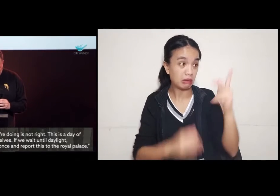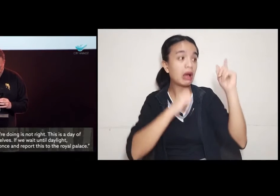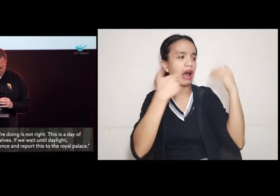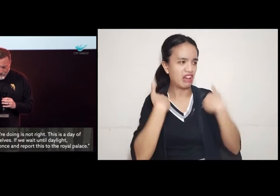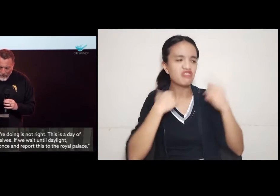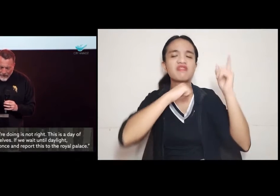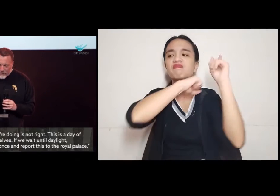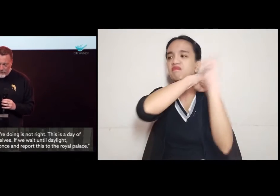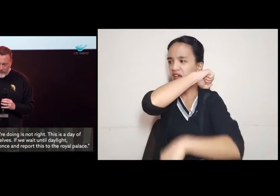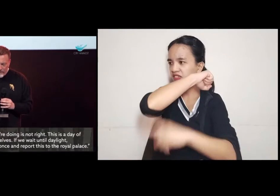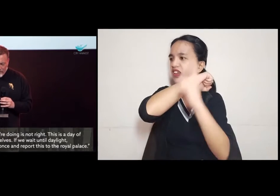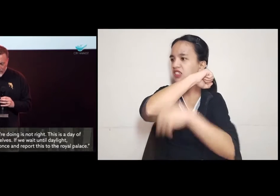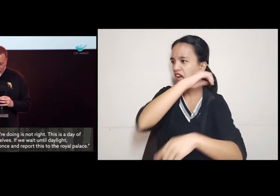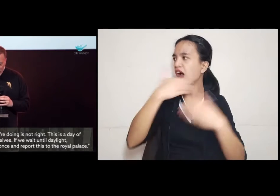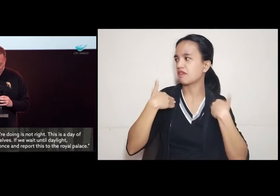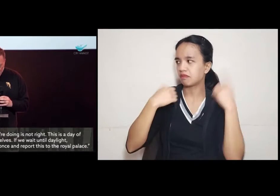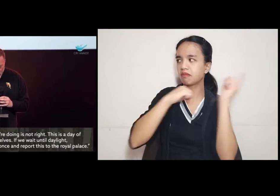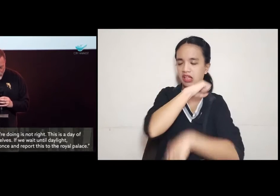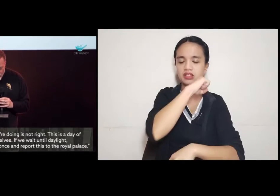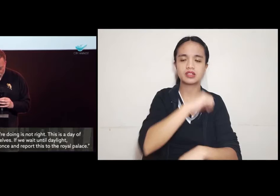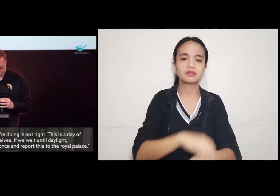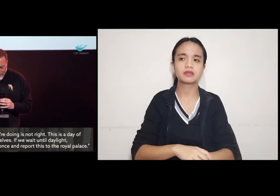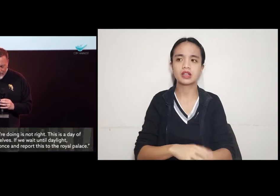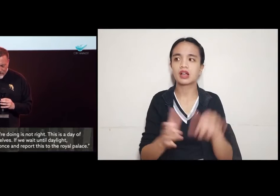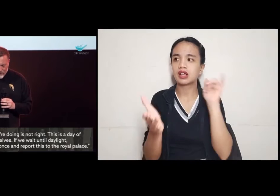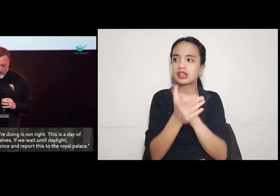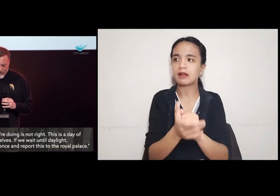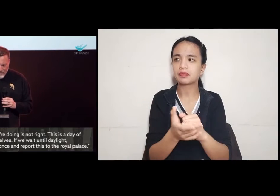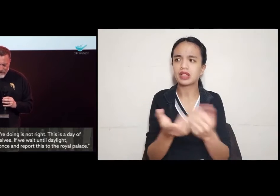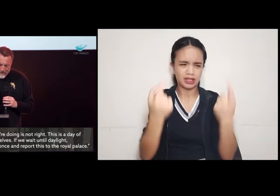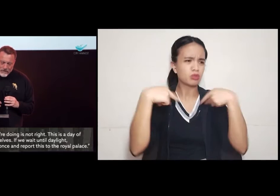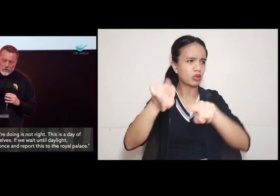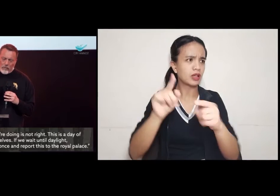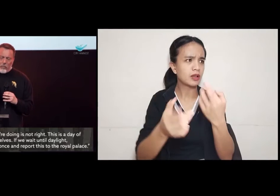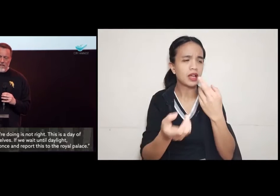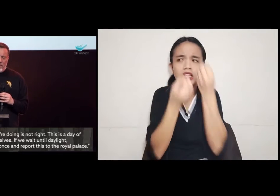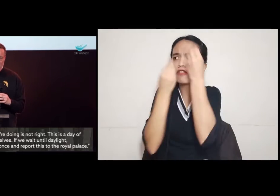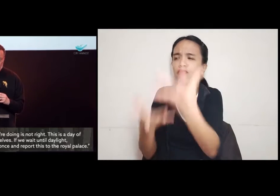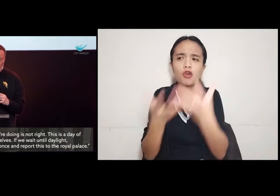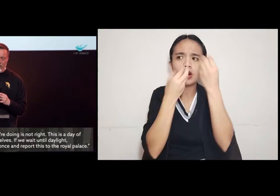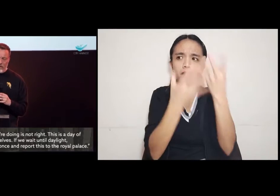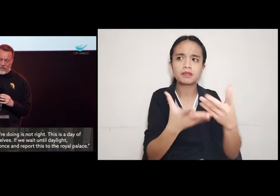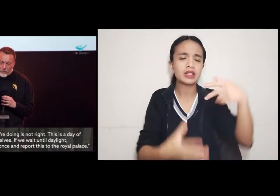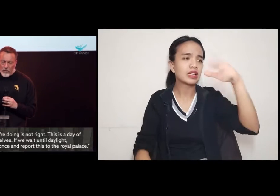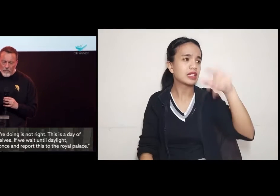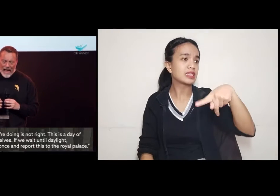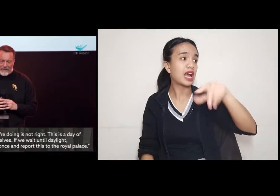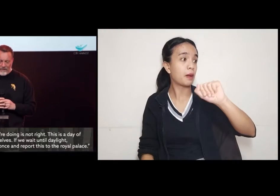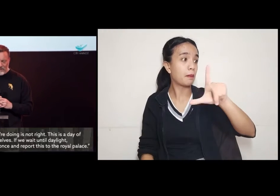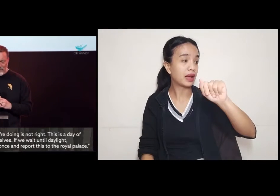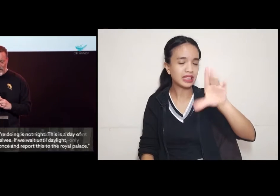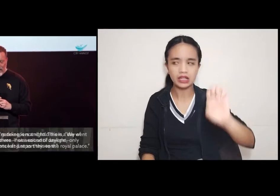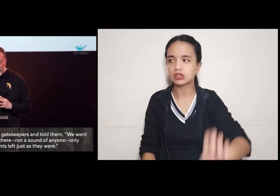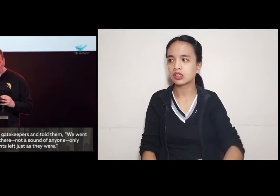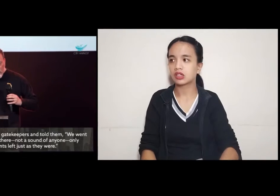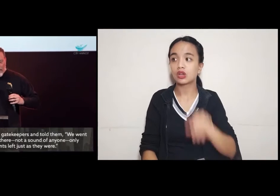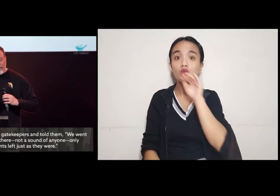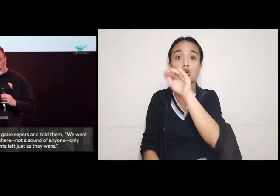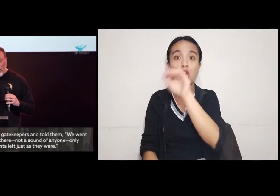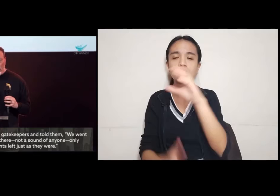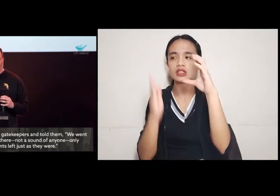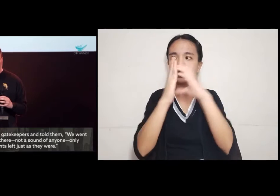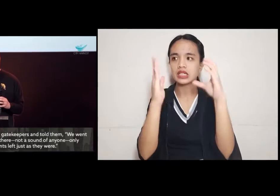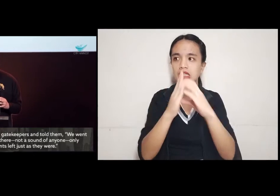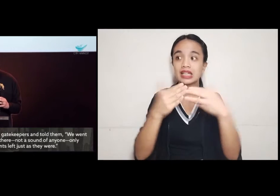daylight, punishment will overtake us. Let's go at once and report this to the royal palace. So they